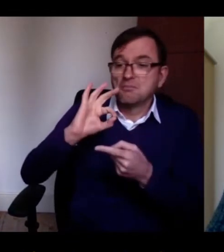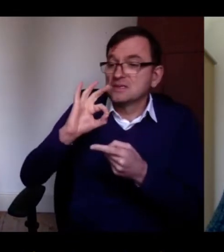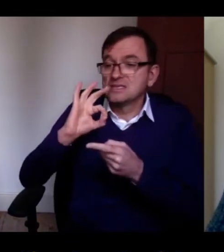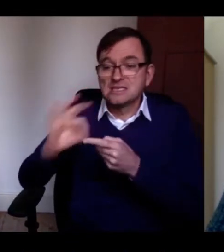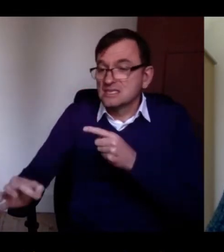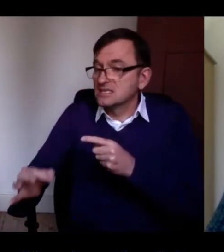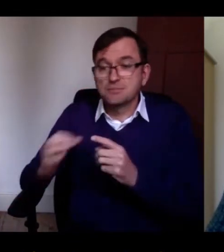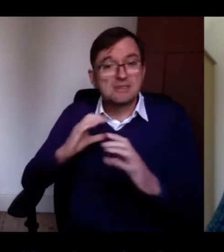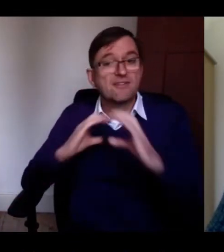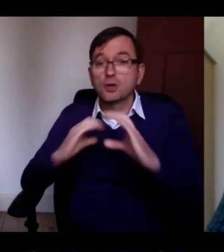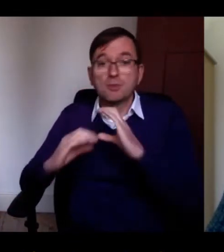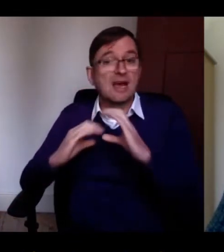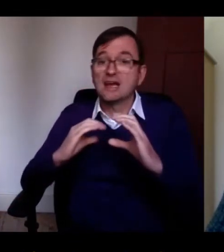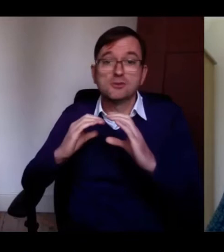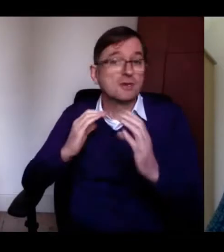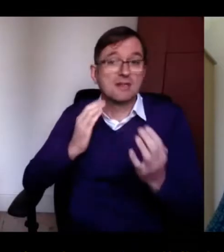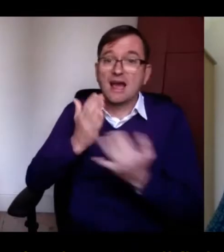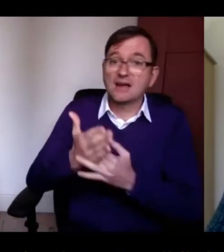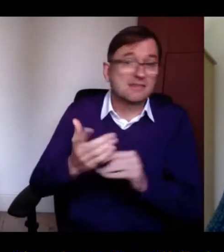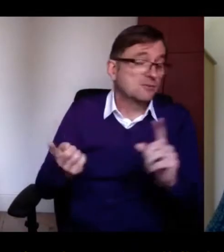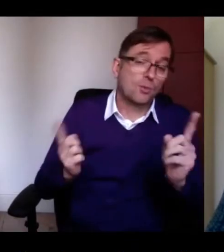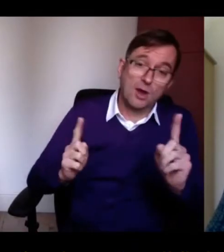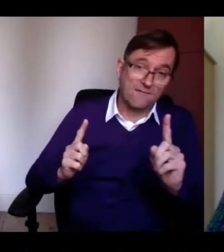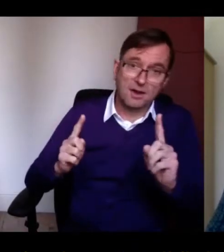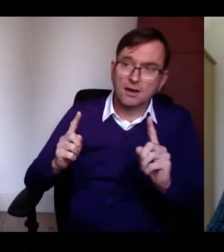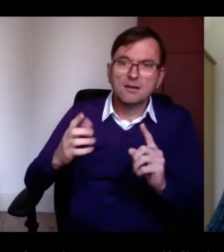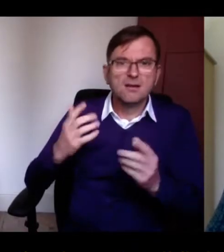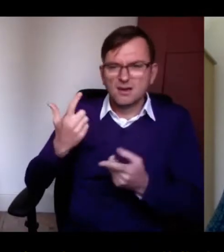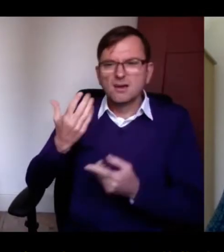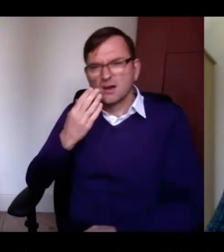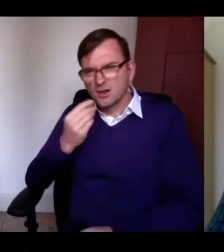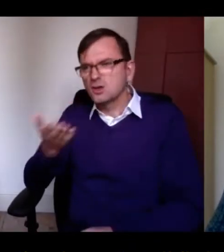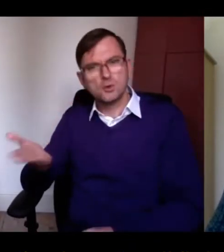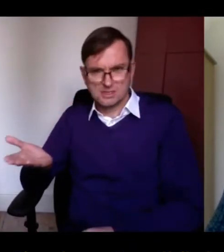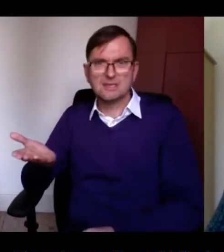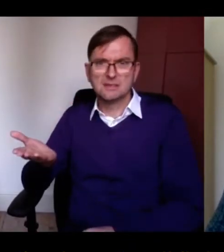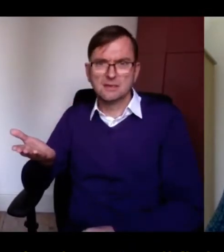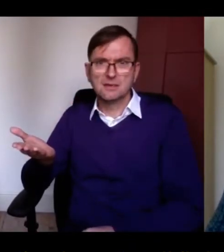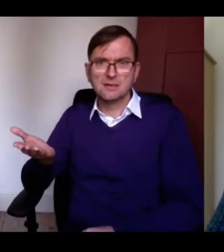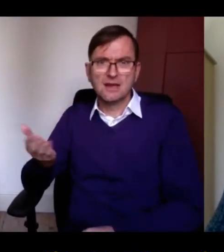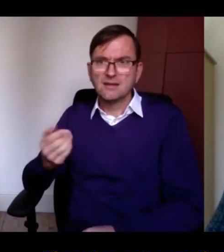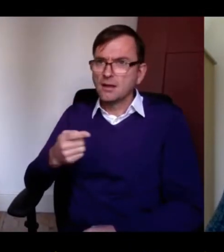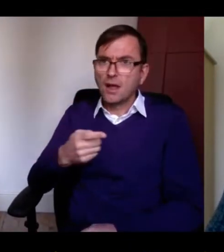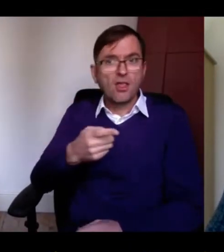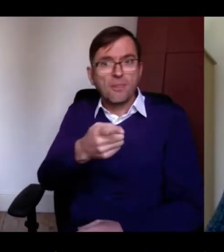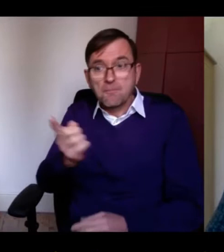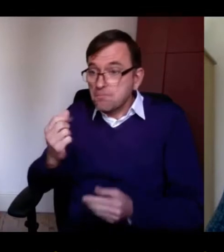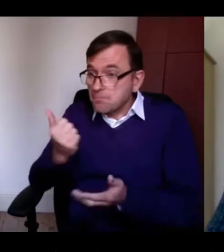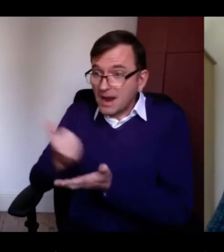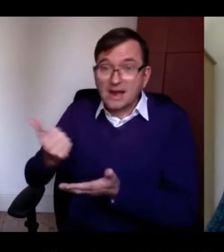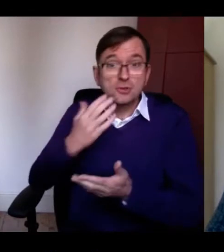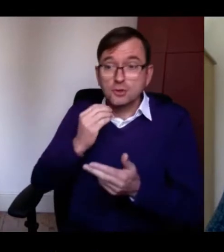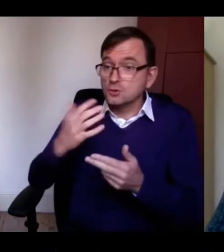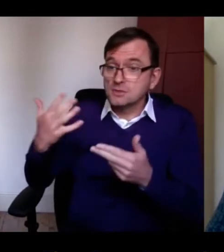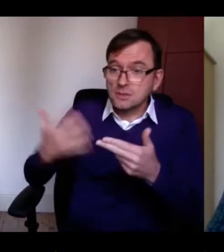If you've got an interpreter, we'll use that. If we haven't, we'll find a way to talk to each other. If you've got a method of communicating